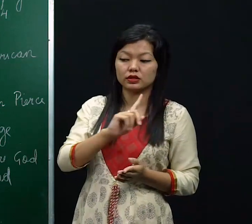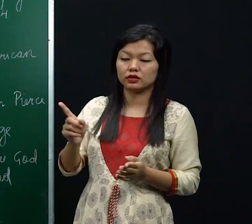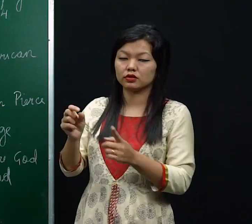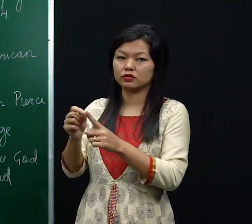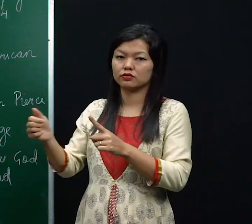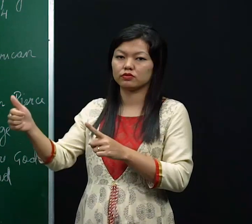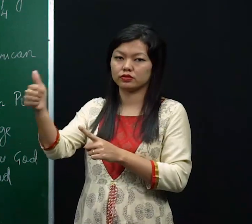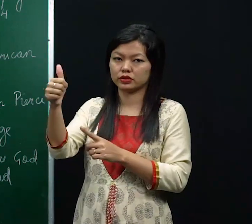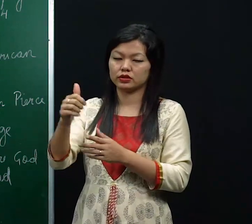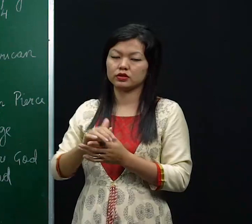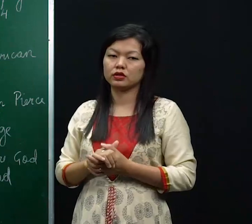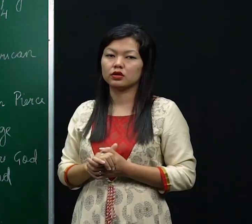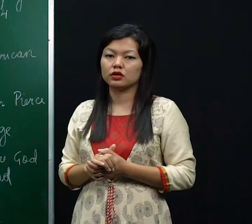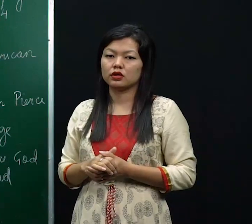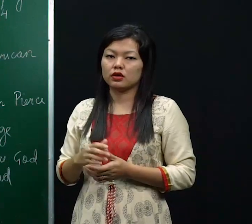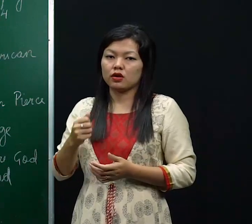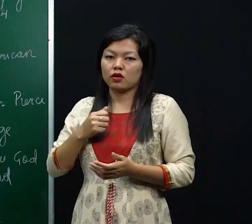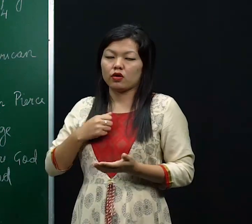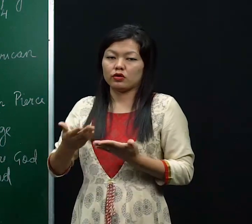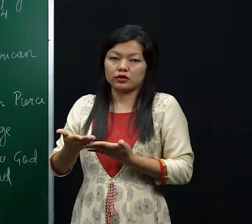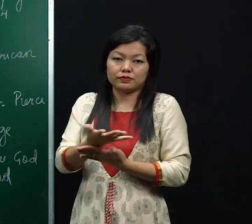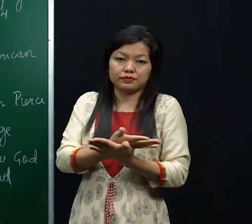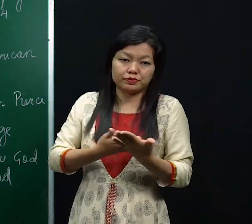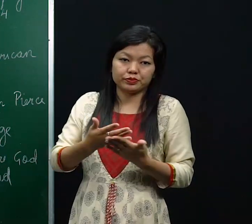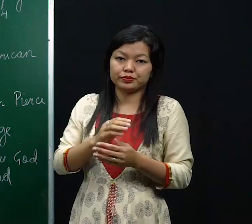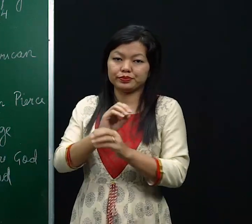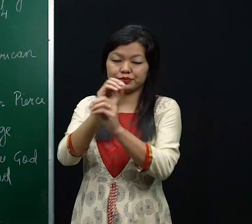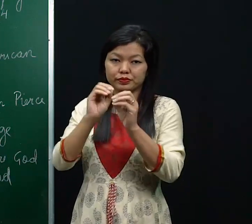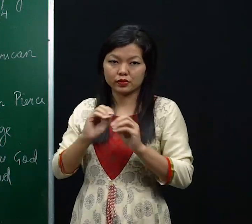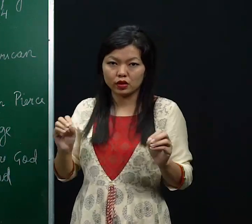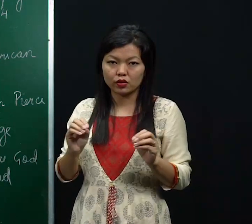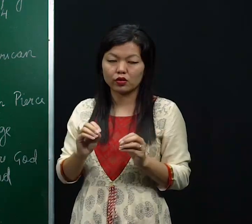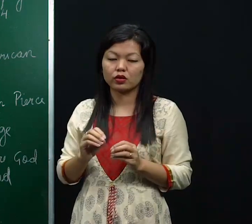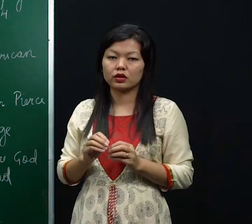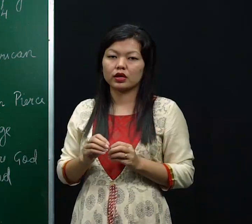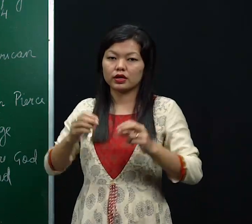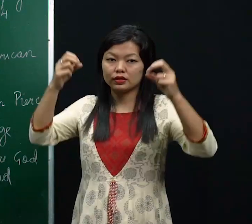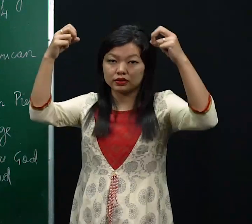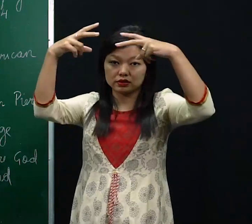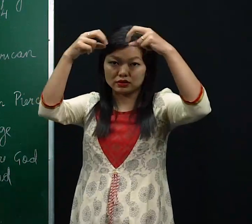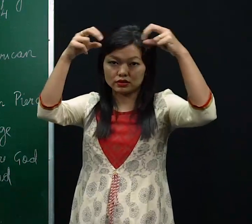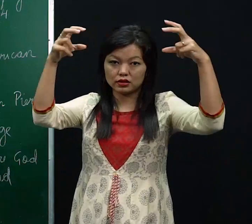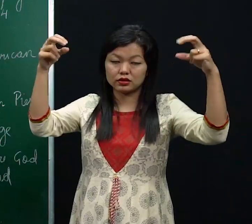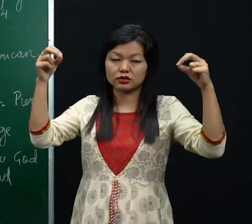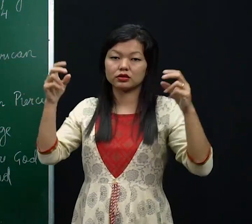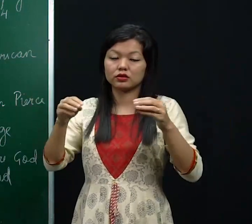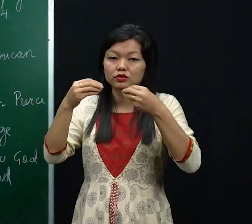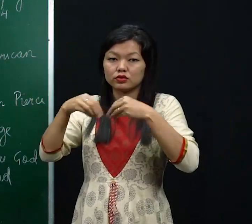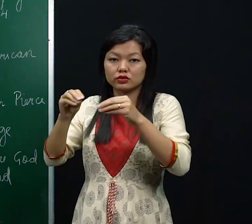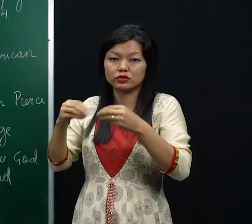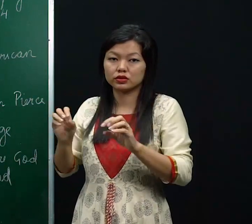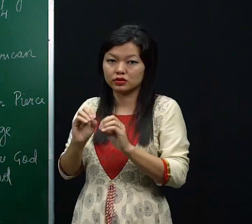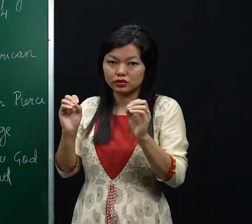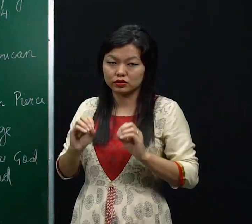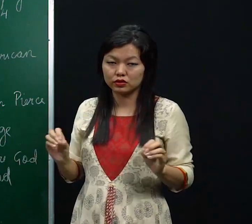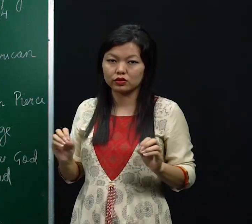that in your science chapter, you have already learned that the stars don't set. When the sun comes up, it just loses its brightness. That's